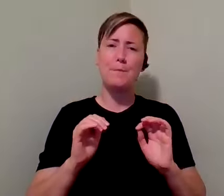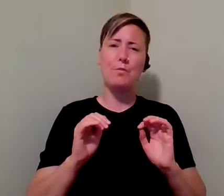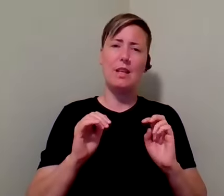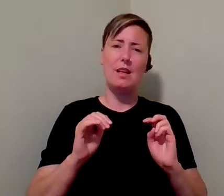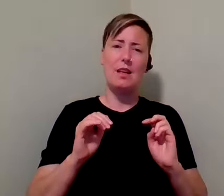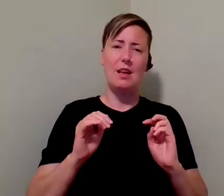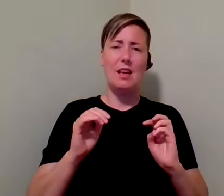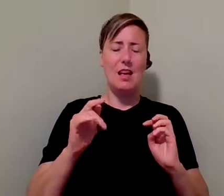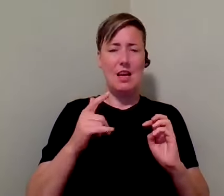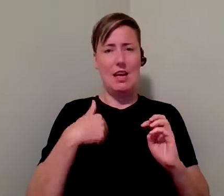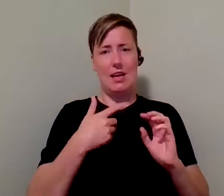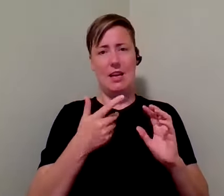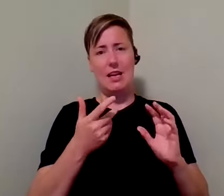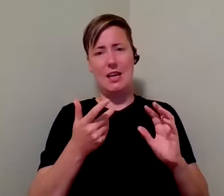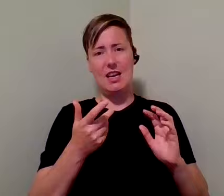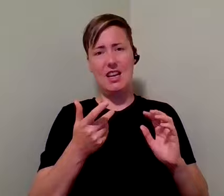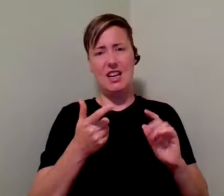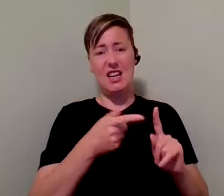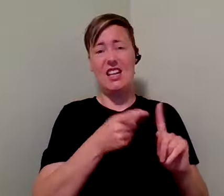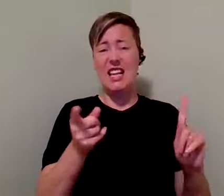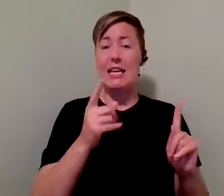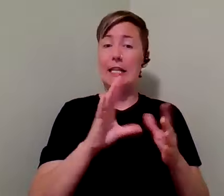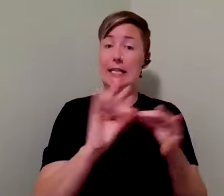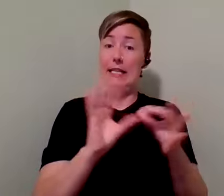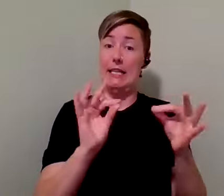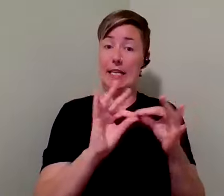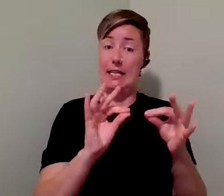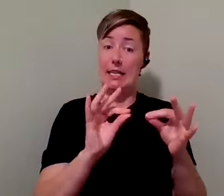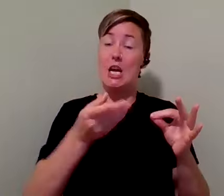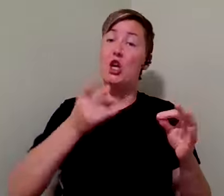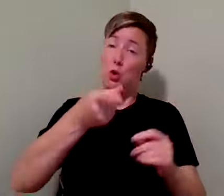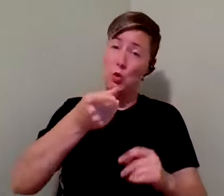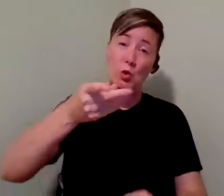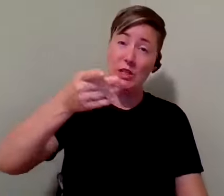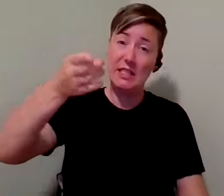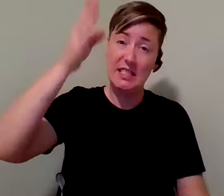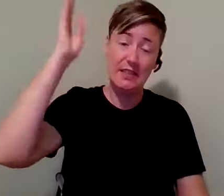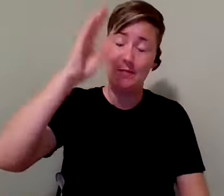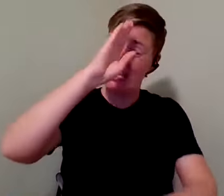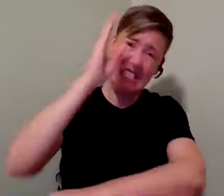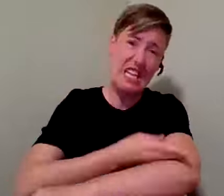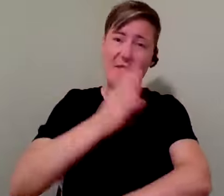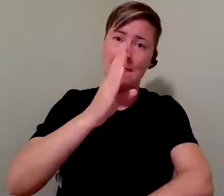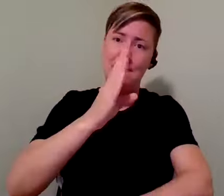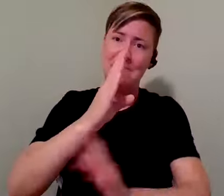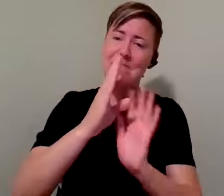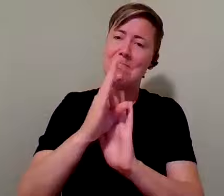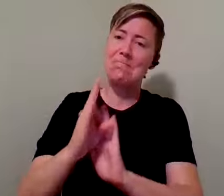spiritual meeting, they said, "You son of a gun." Gun was not actually the word they used. They said, "You went to America and you said you're